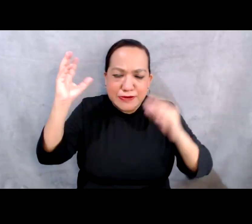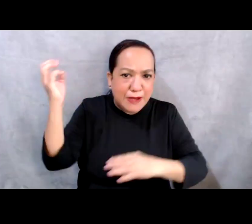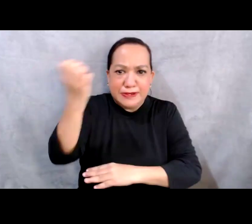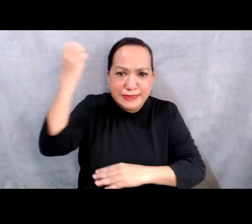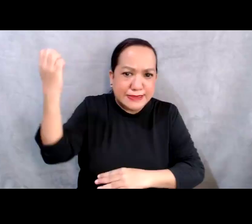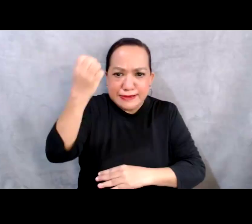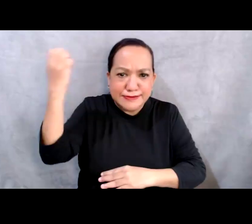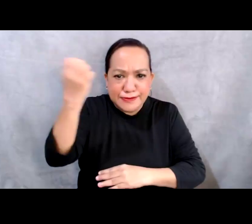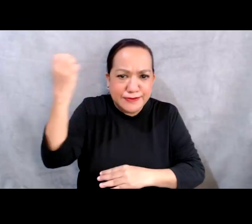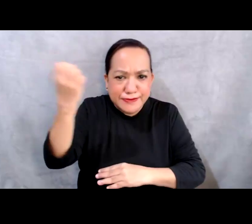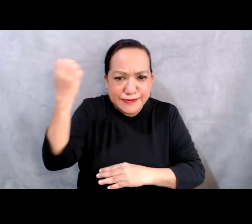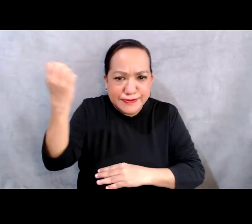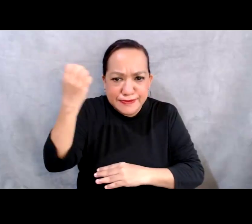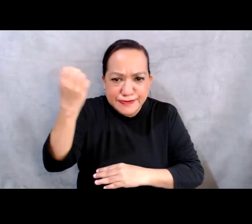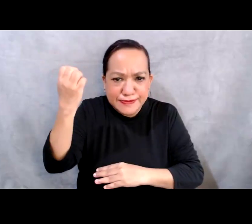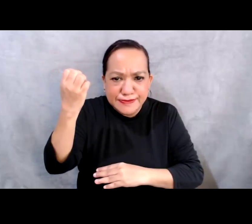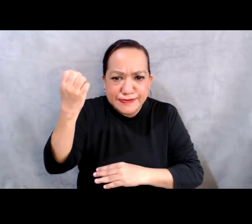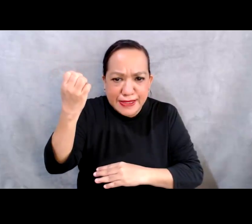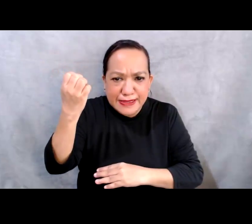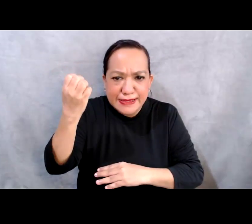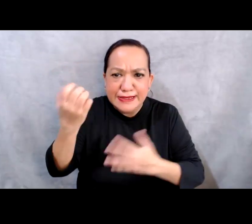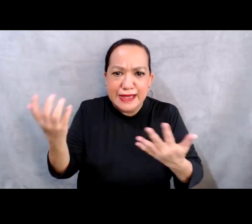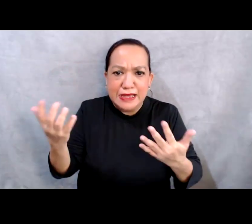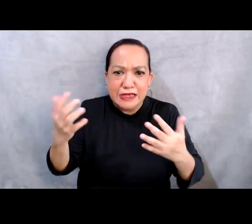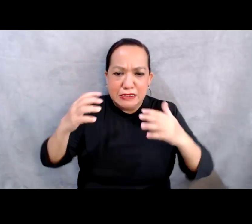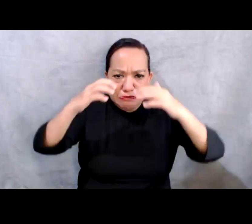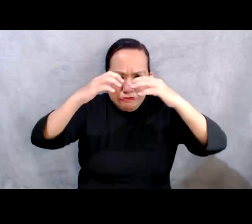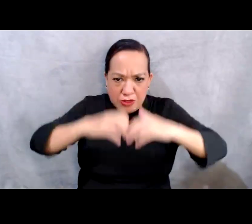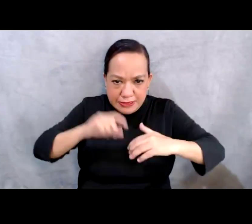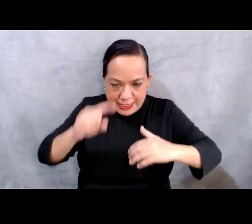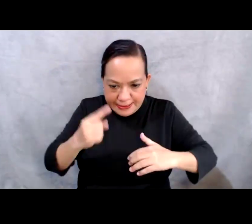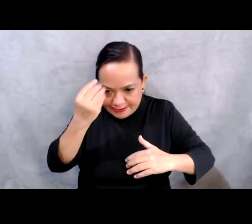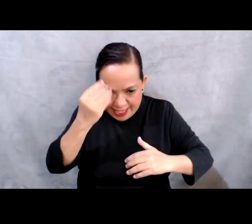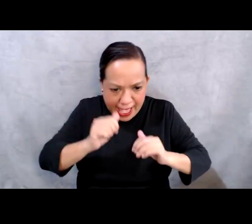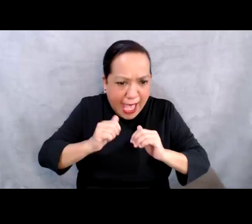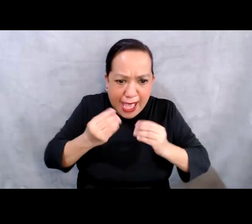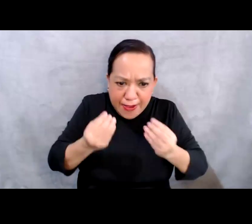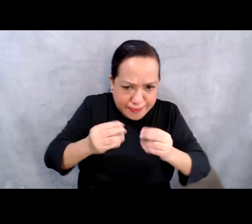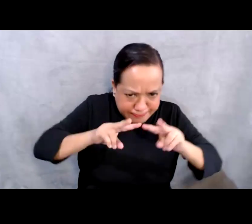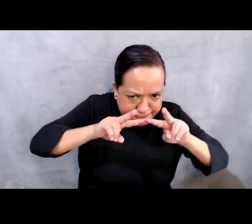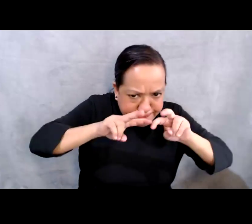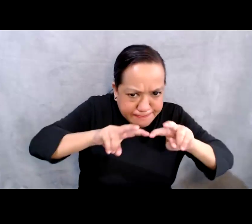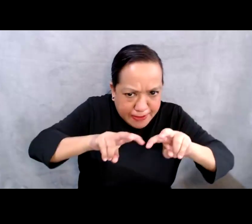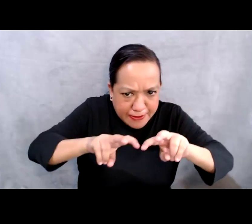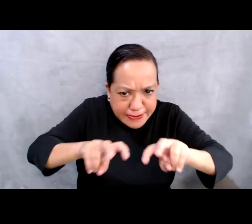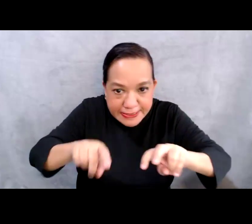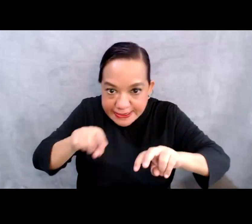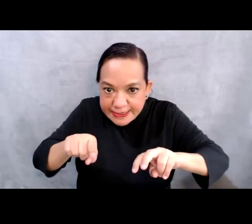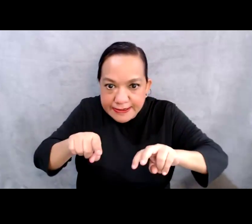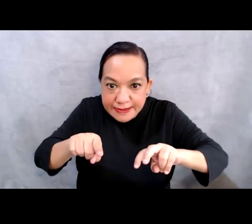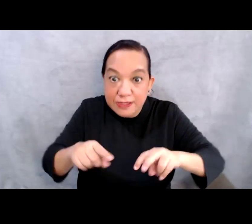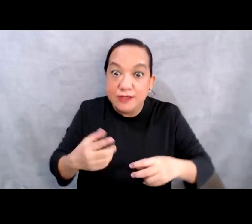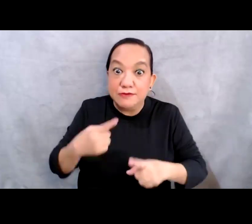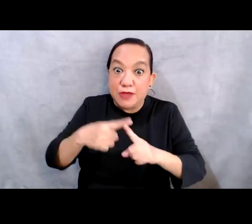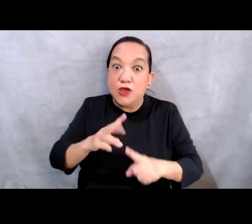turbines. But unfortunately, when the study was done, we never identified the flooding is going to be a problem there. Now the people in